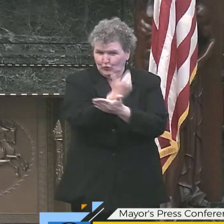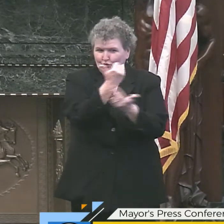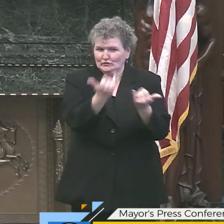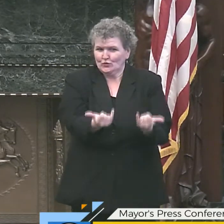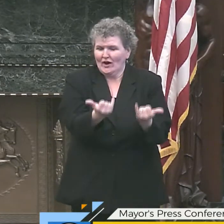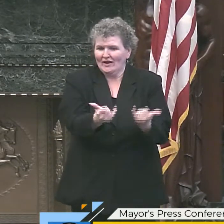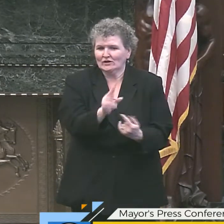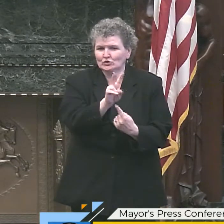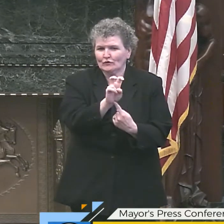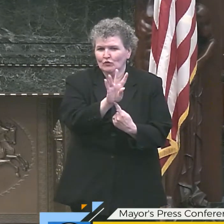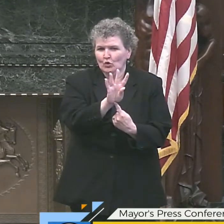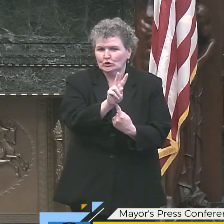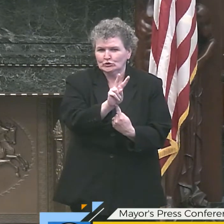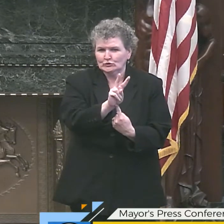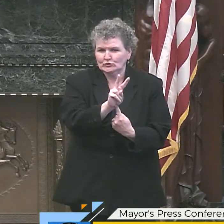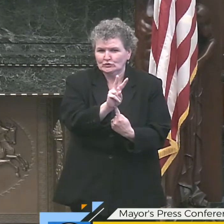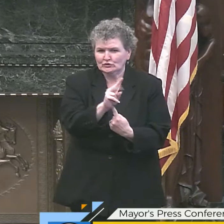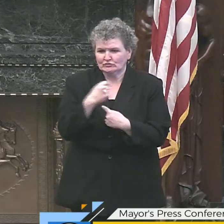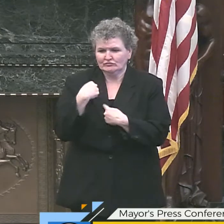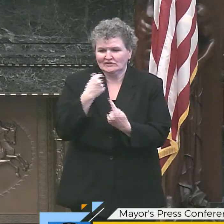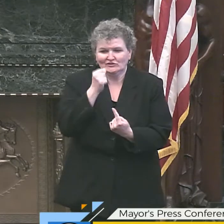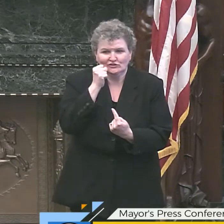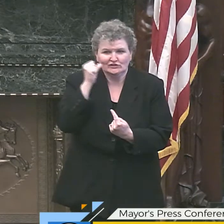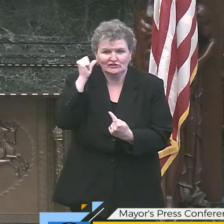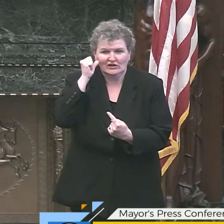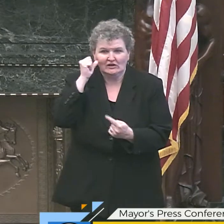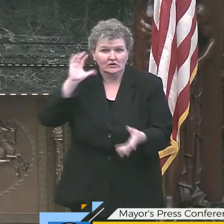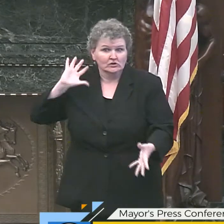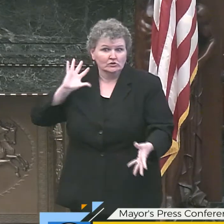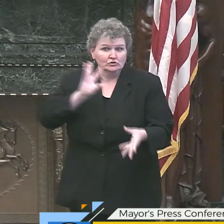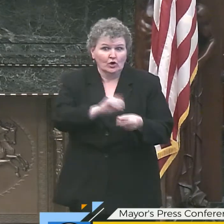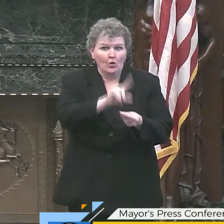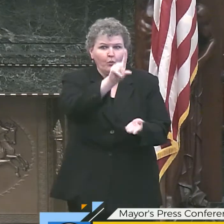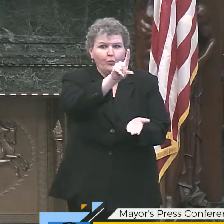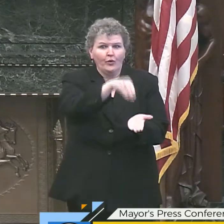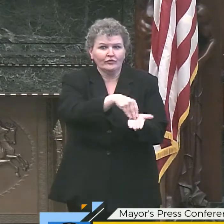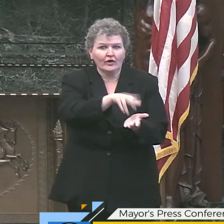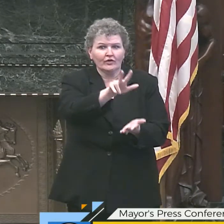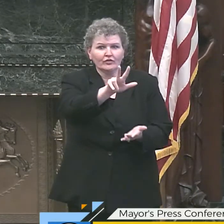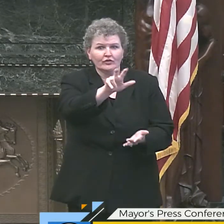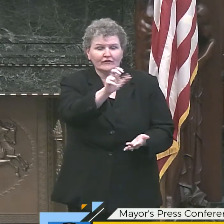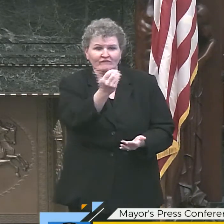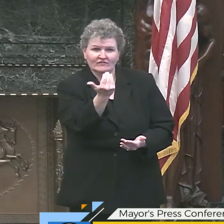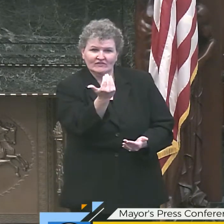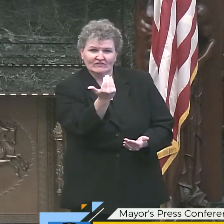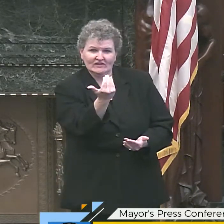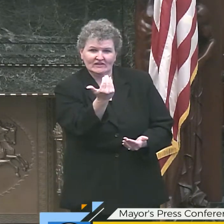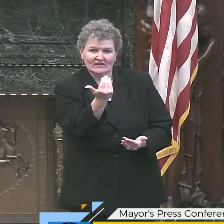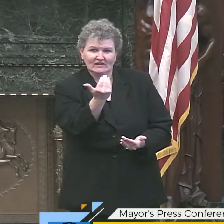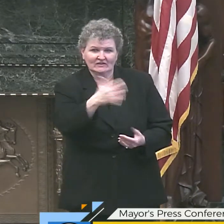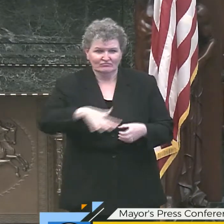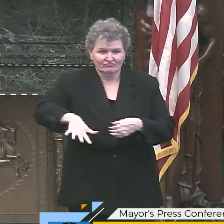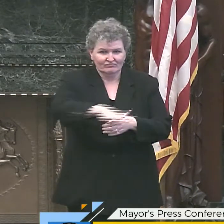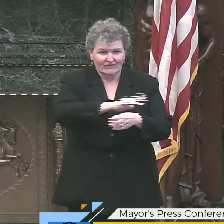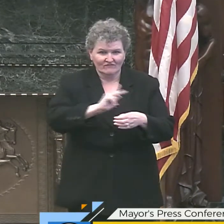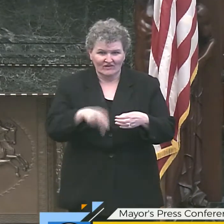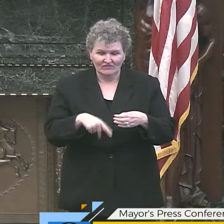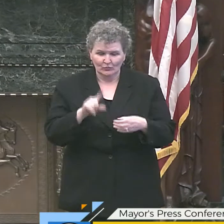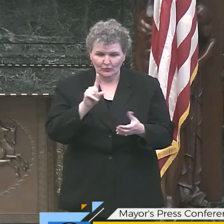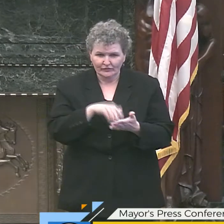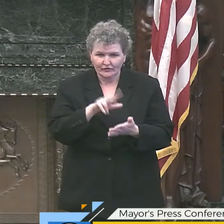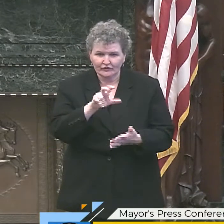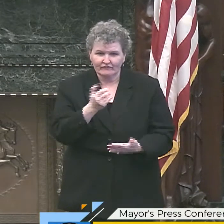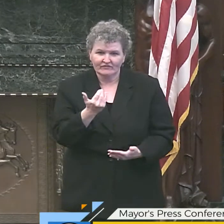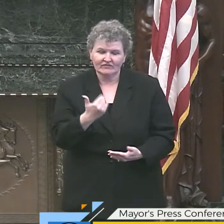Philadelphia residents since yesterday, bringing us to a total of 1,315 total cases since the beginning of the epidemic.